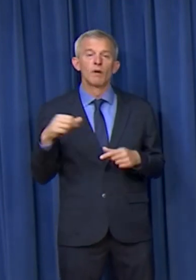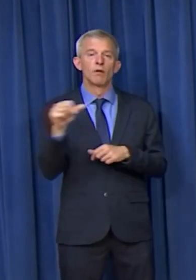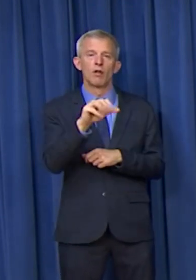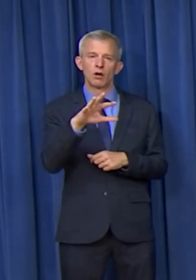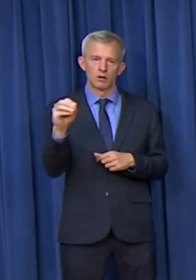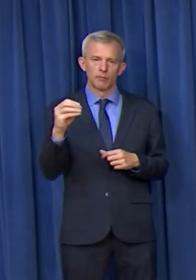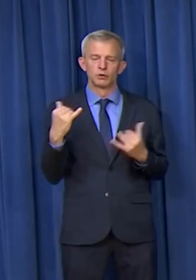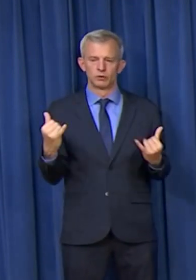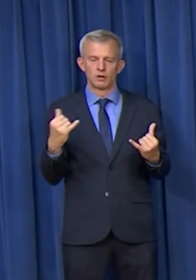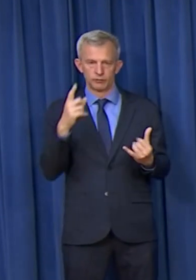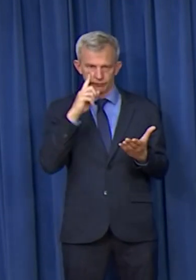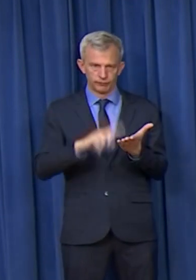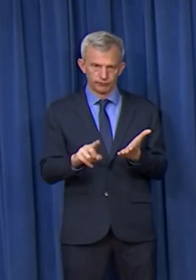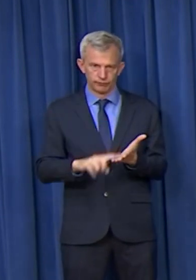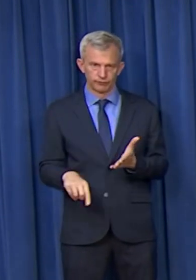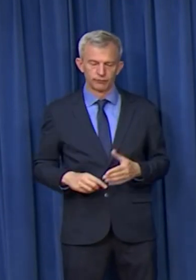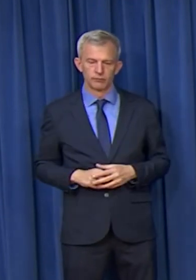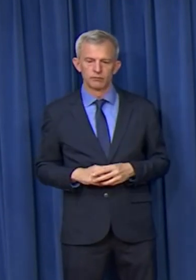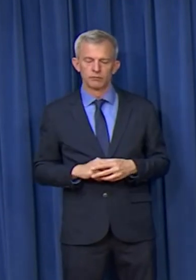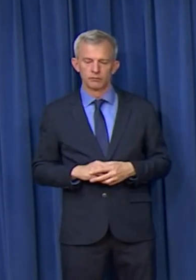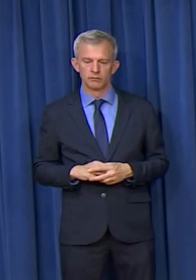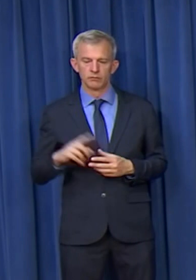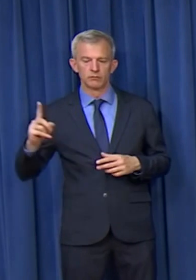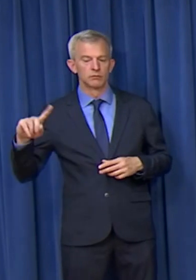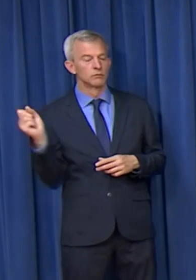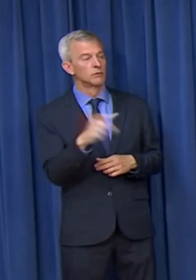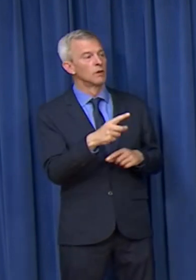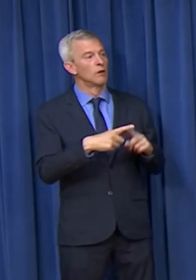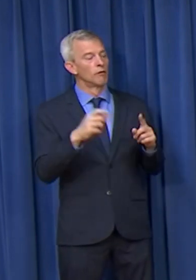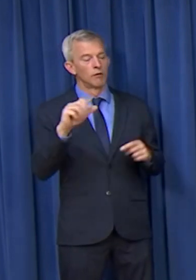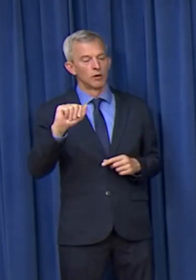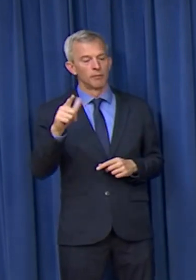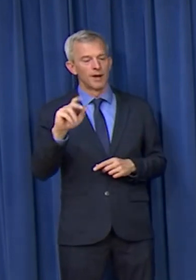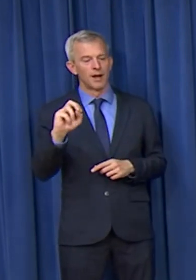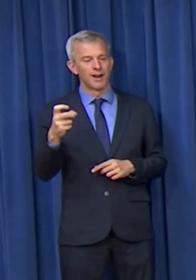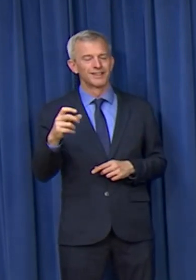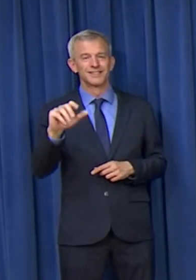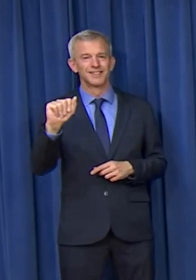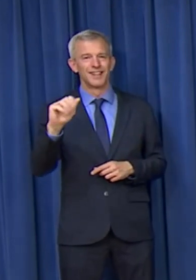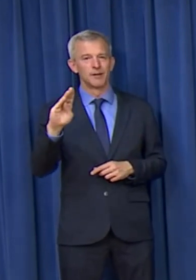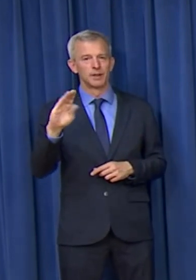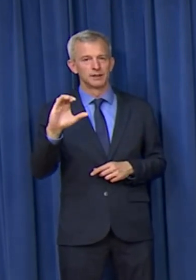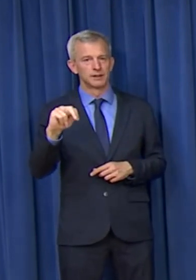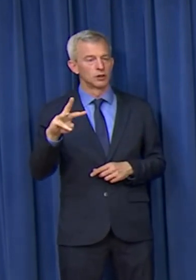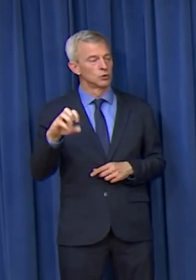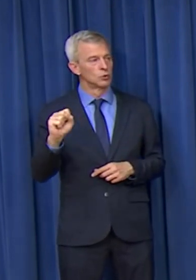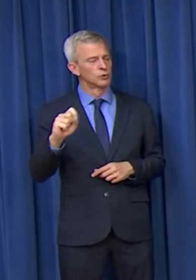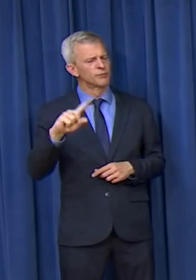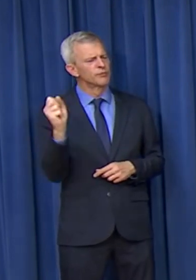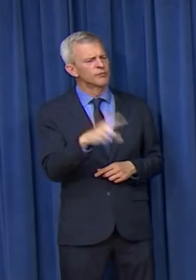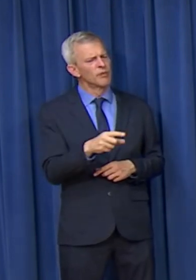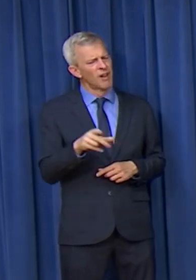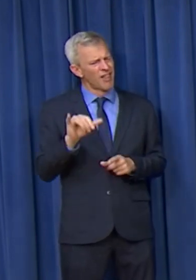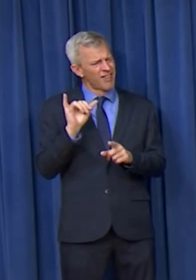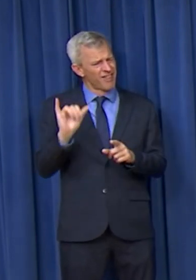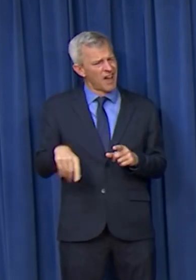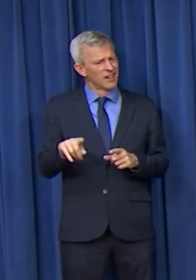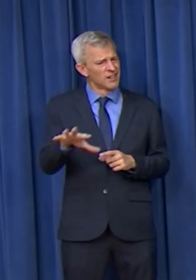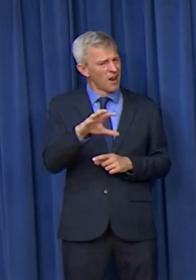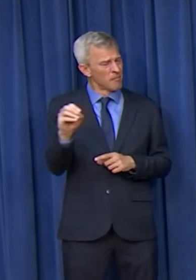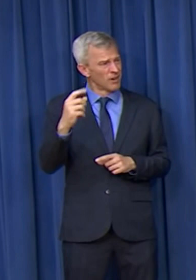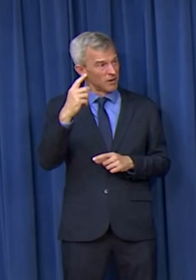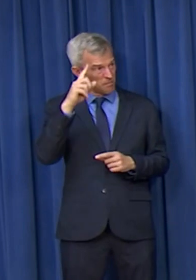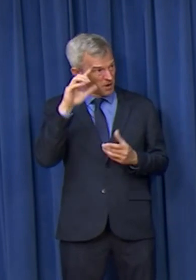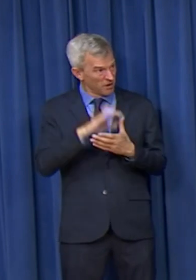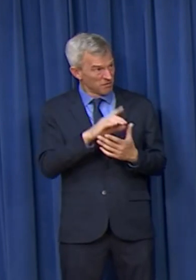investigation. This question is from Alex Stone at ABC News. Did this company believe they were actually performing